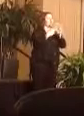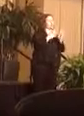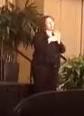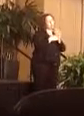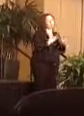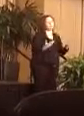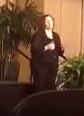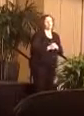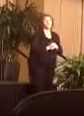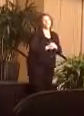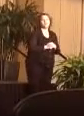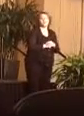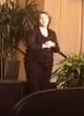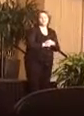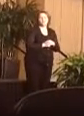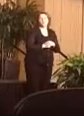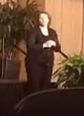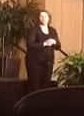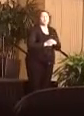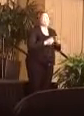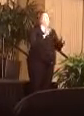Yeah,